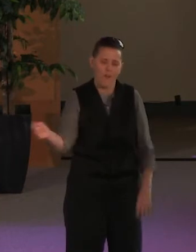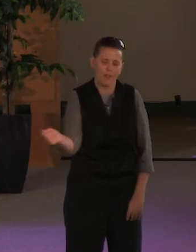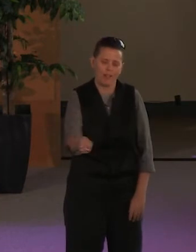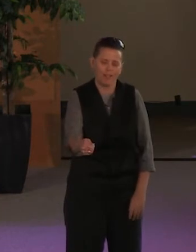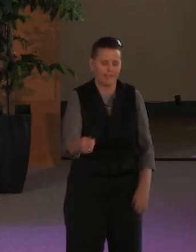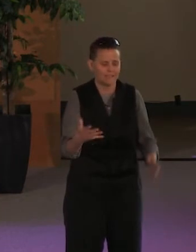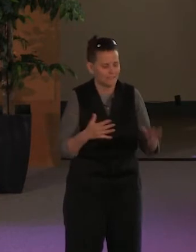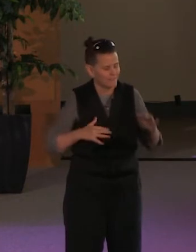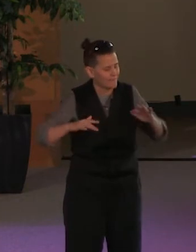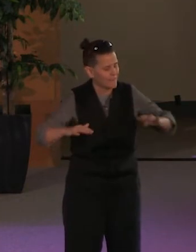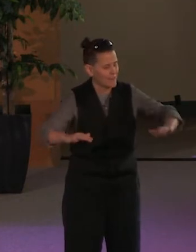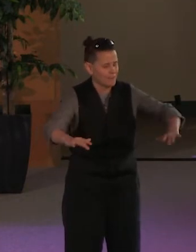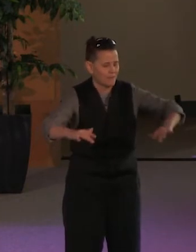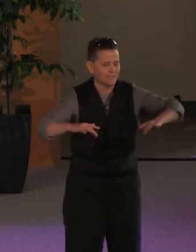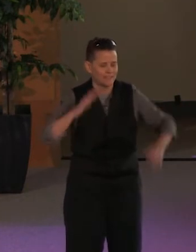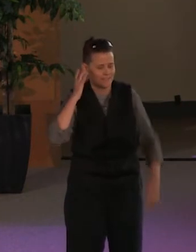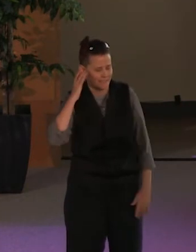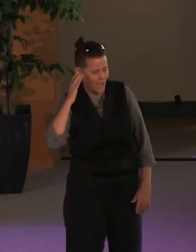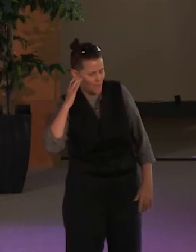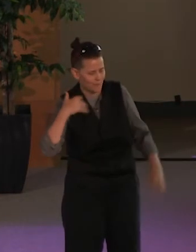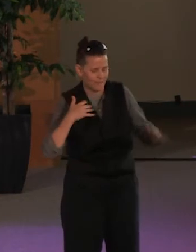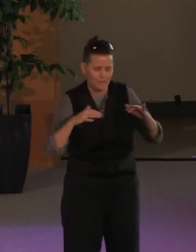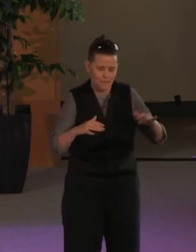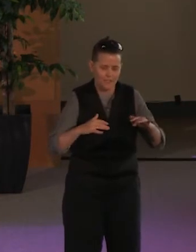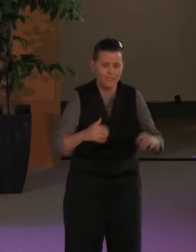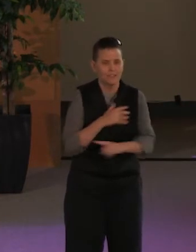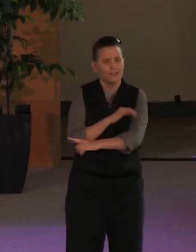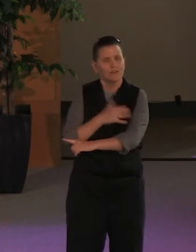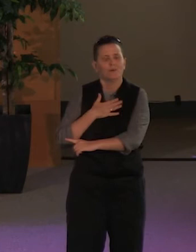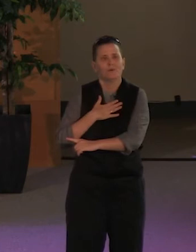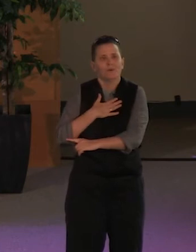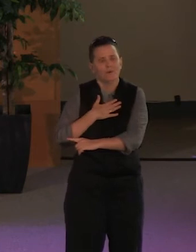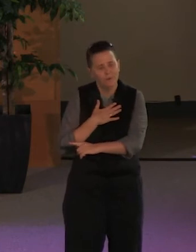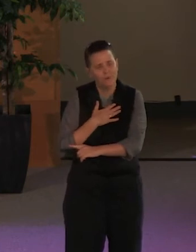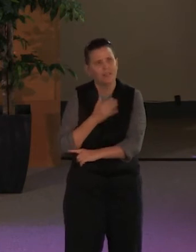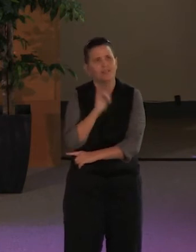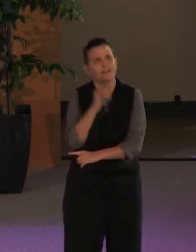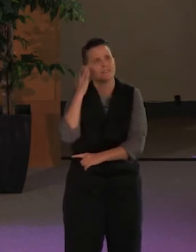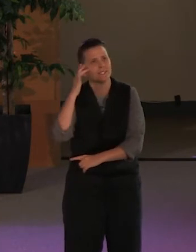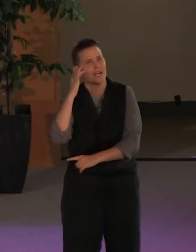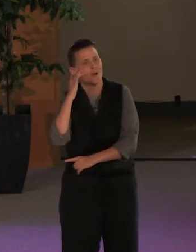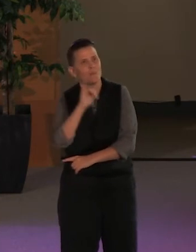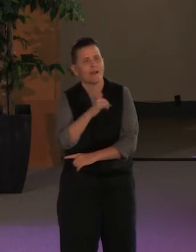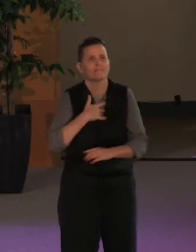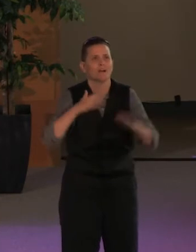So let's settle into that sound, into the space of our hearts,